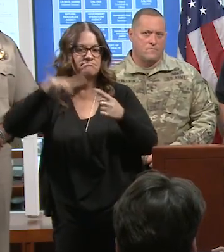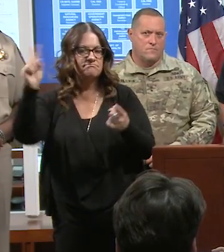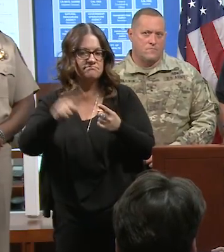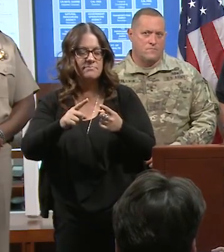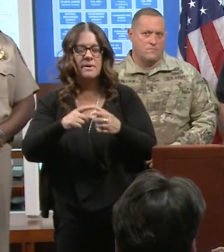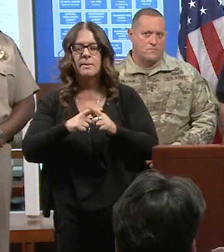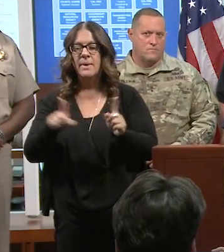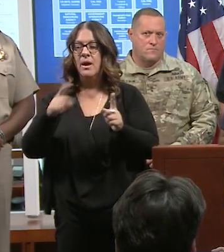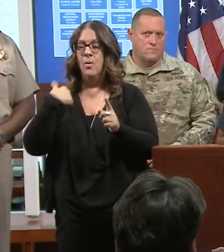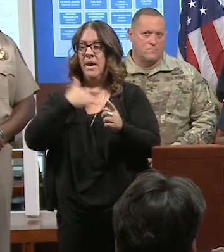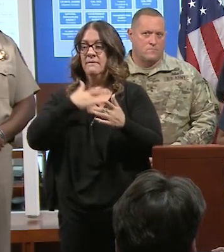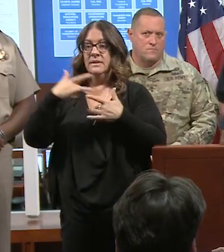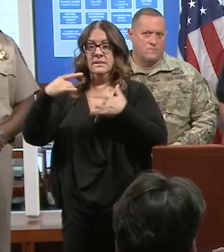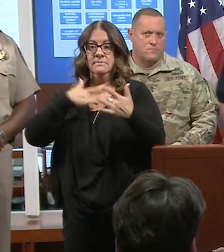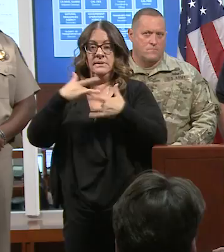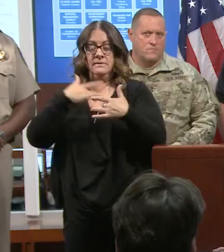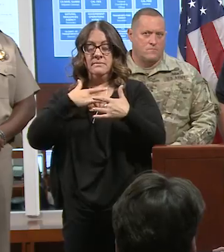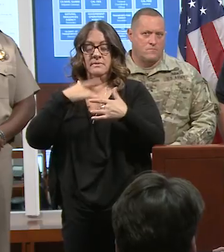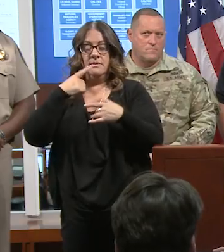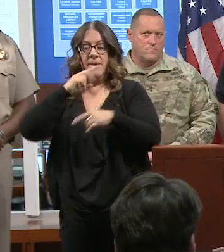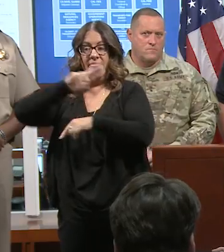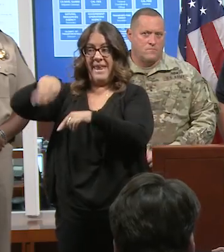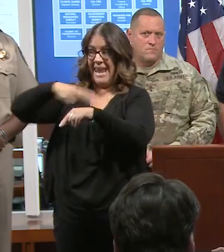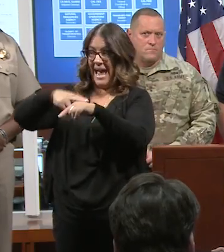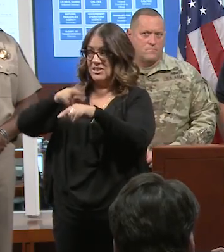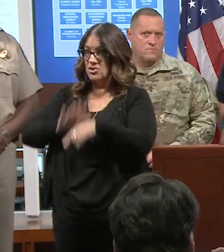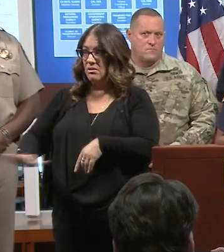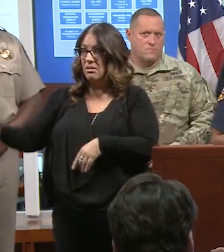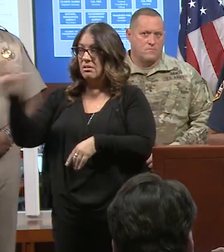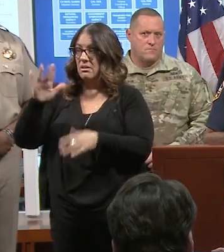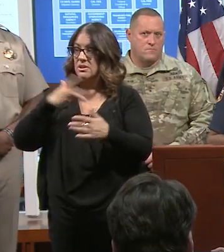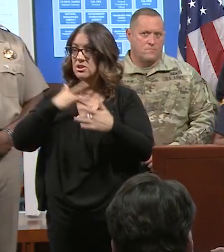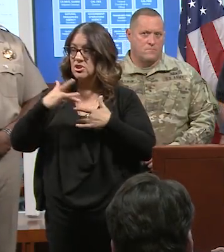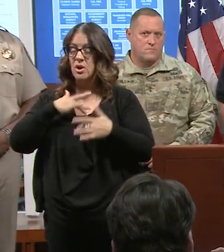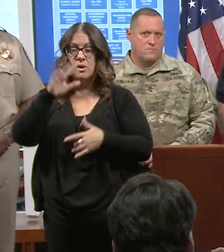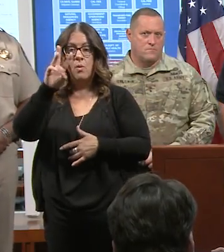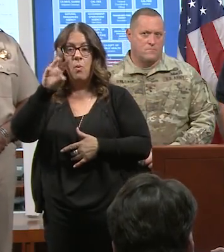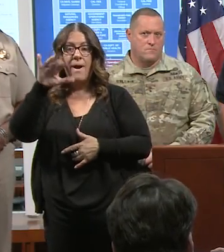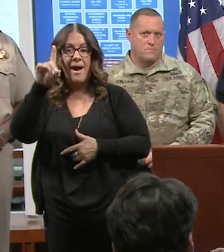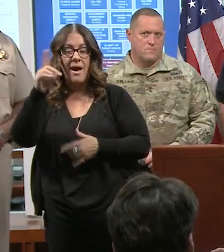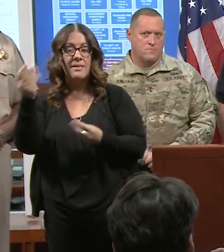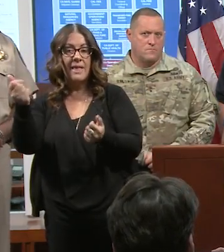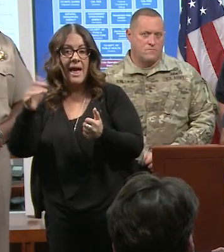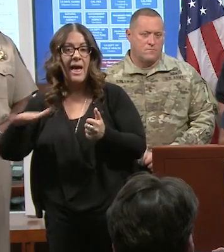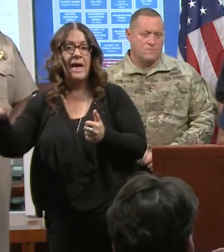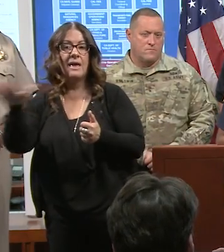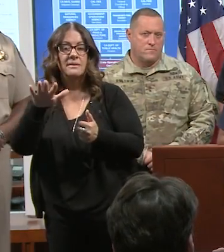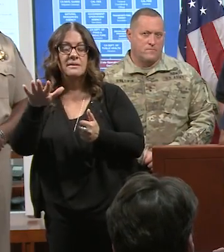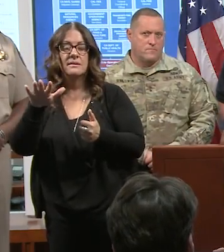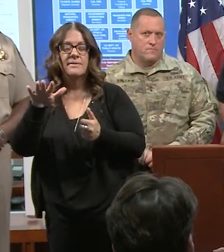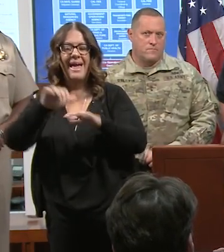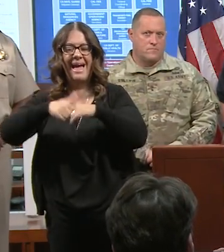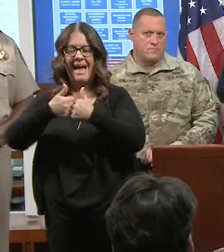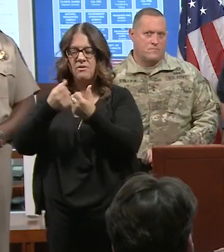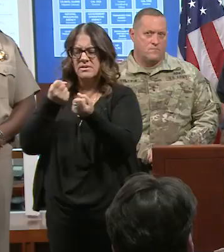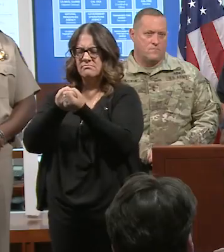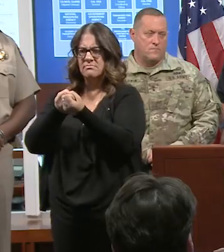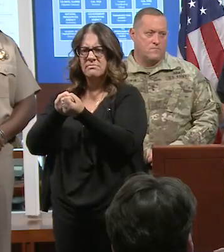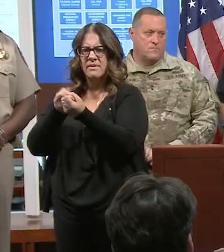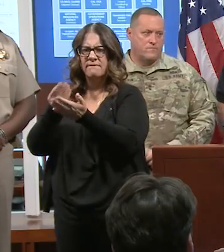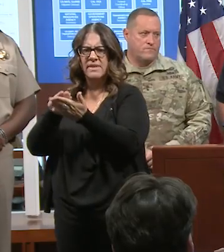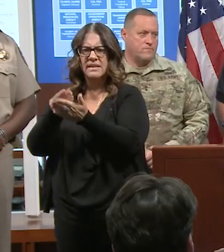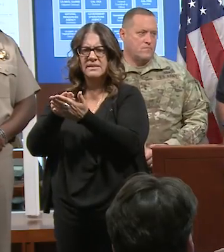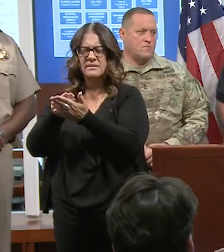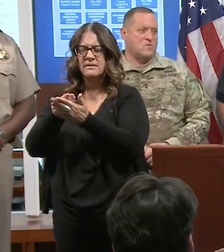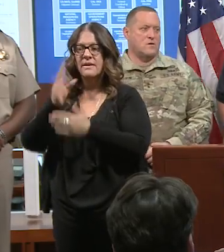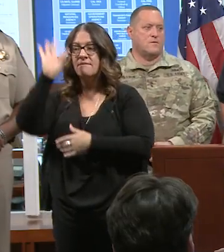concerns nationally about the system by which the wildland fire response is funded in the country. When the federal